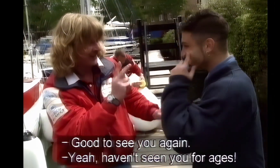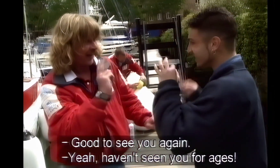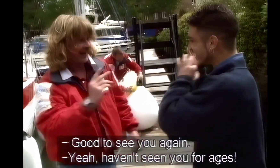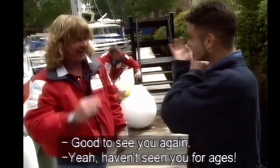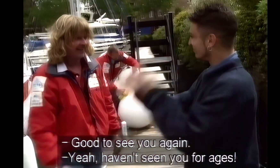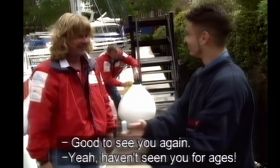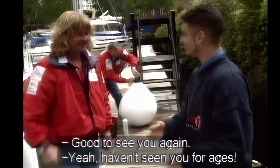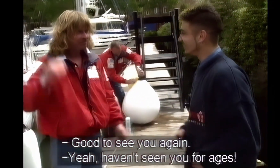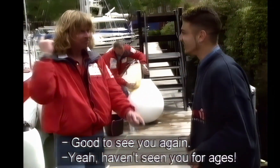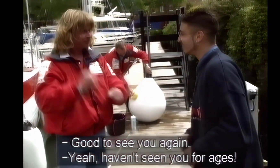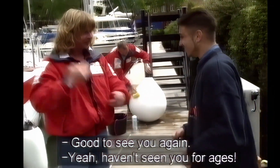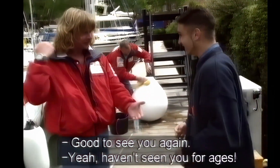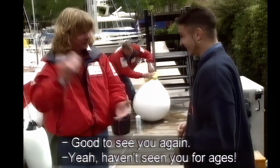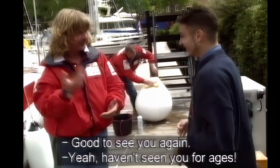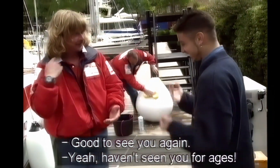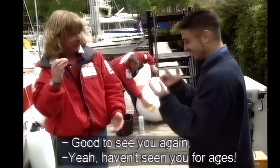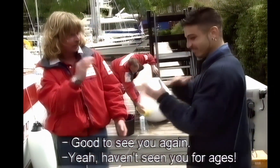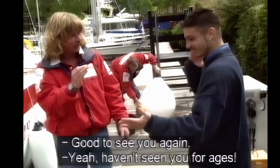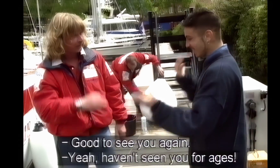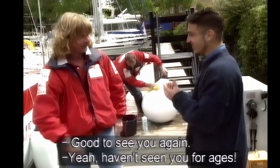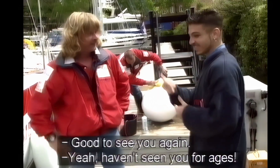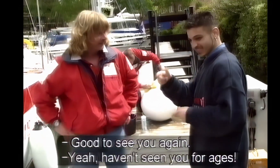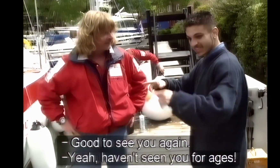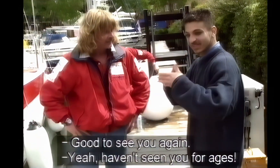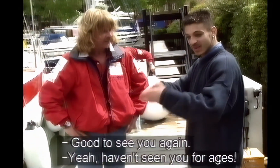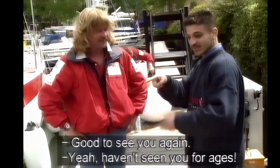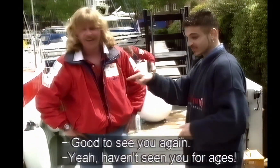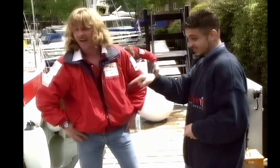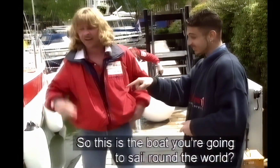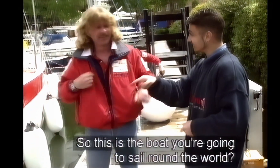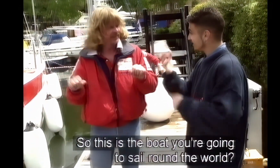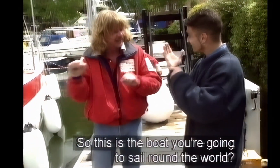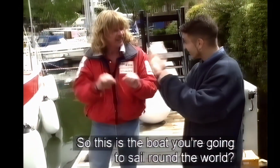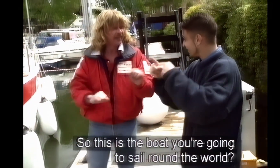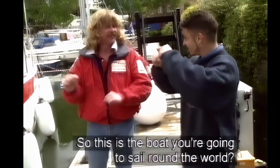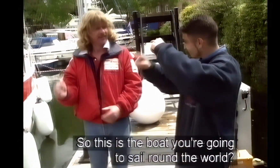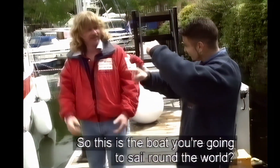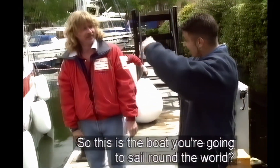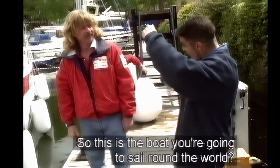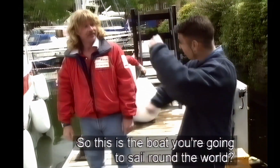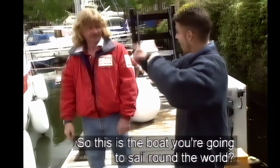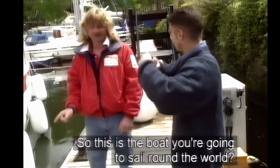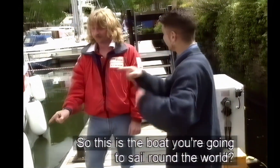Good to see you again. Yeah, I've not seen you for ages. Yeah, it must be last October. So this is the boat then that you're going to sail right round the